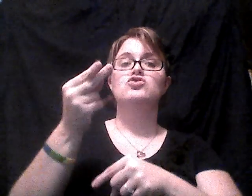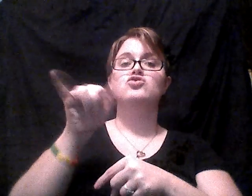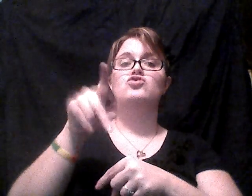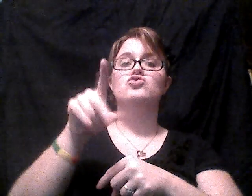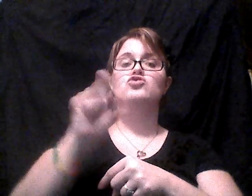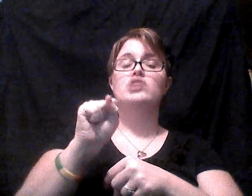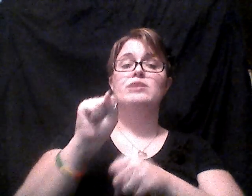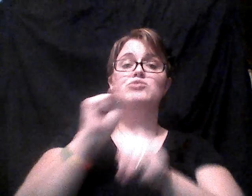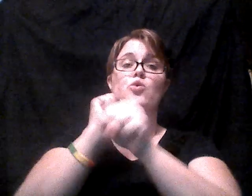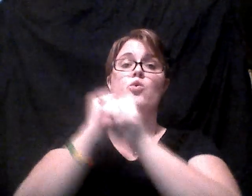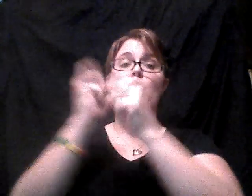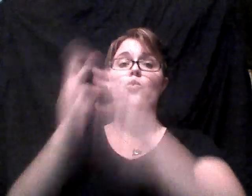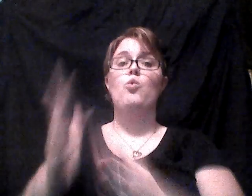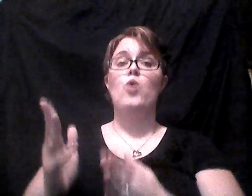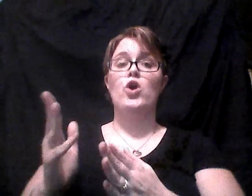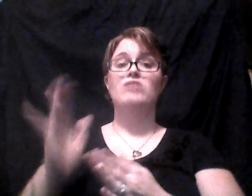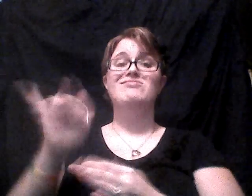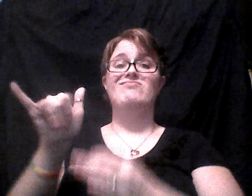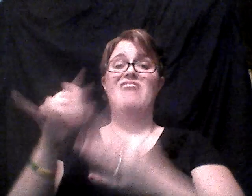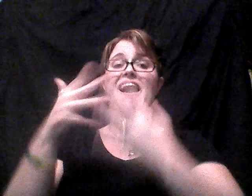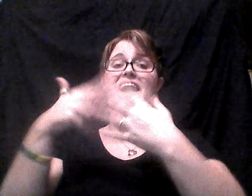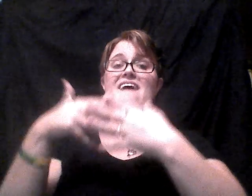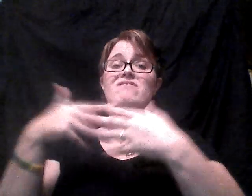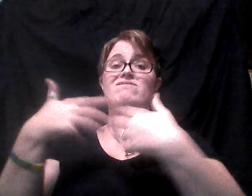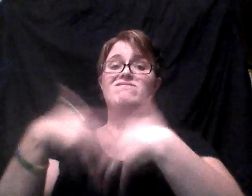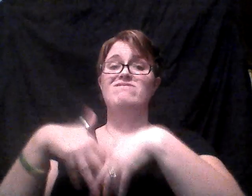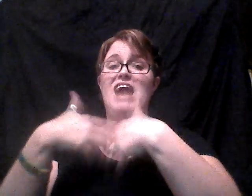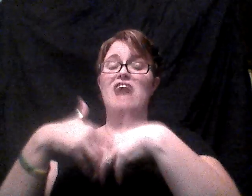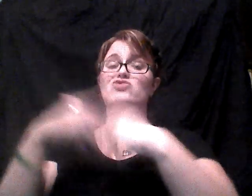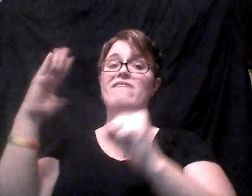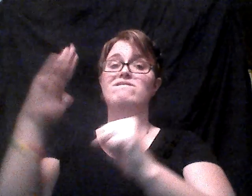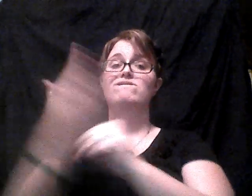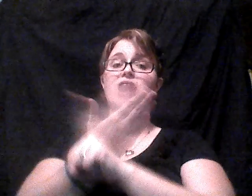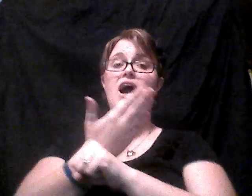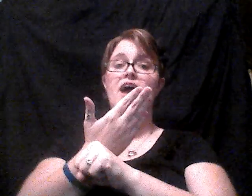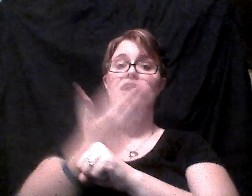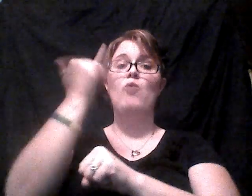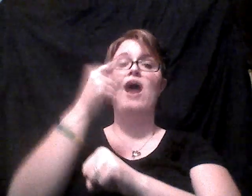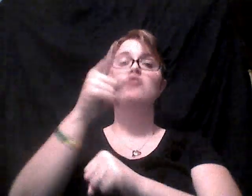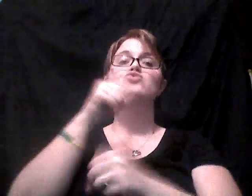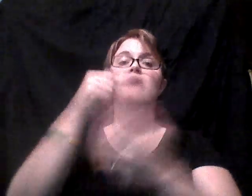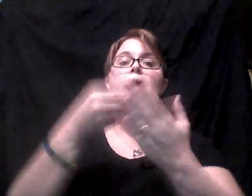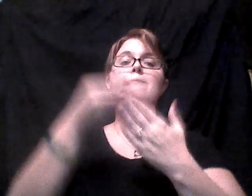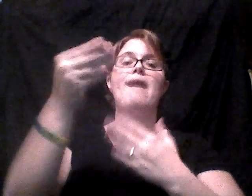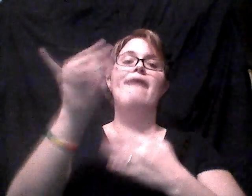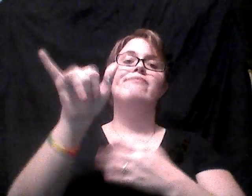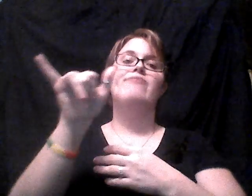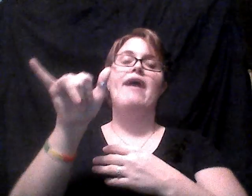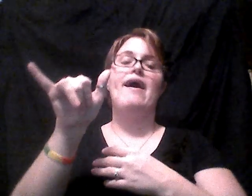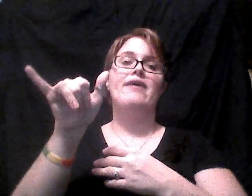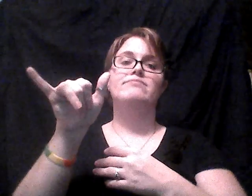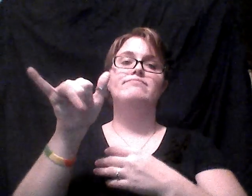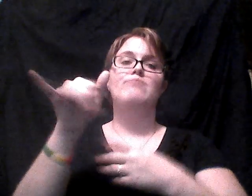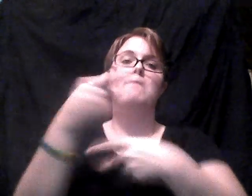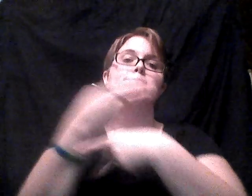behold, Lay's worker, you're fired. And you love socks, yada, yada, yada. So this idea of stagnant